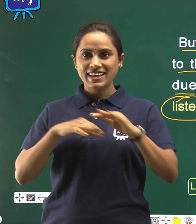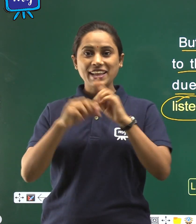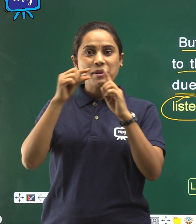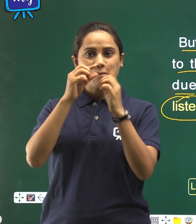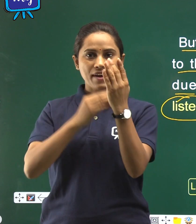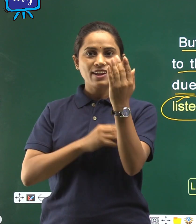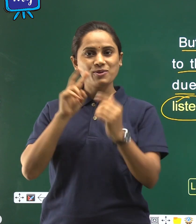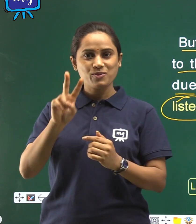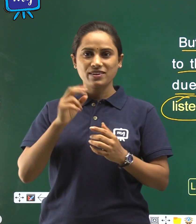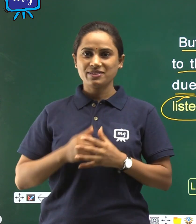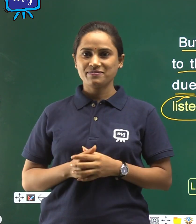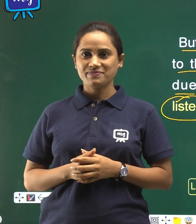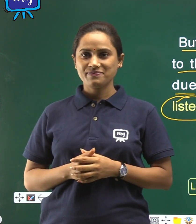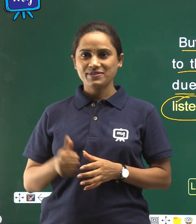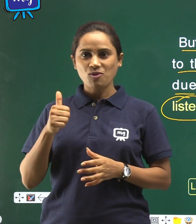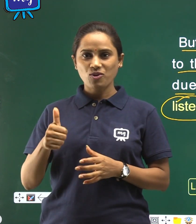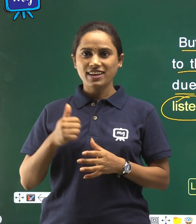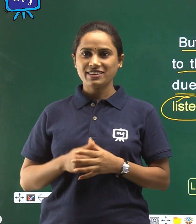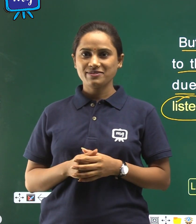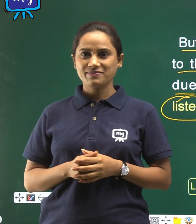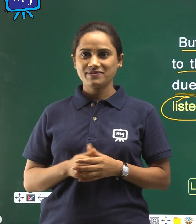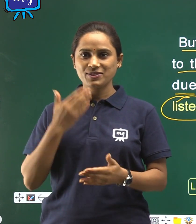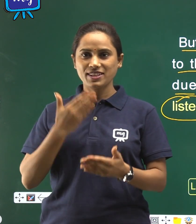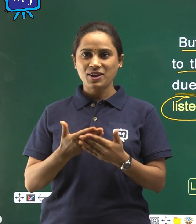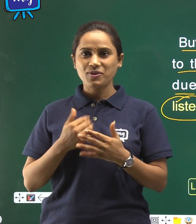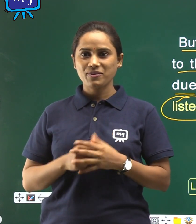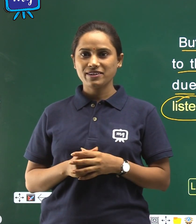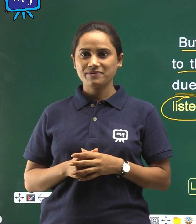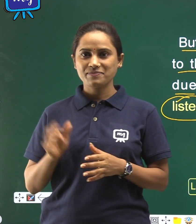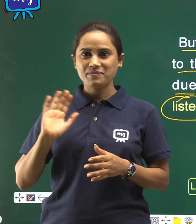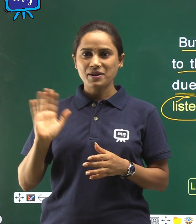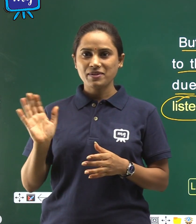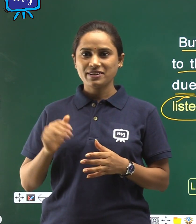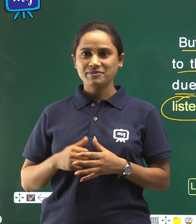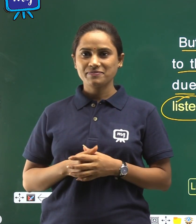2. Okay, thank you. Bye bye.